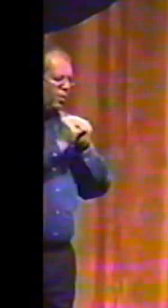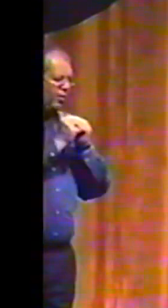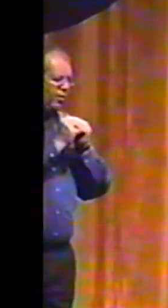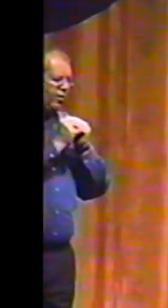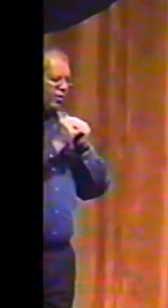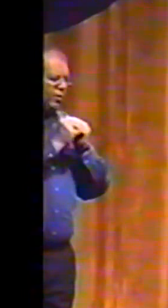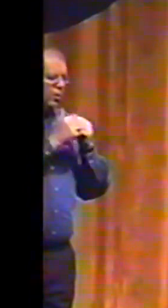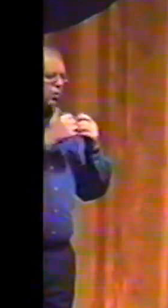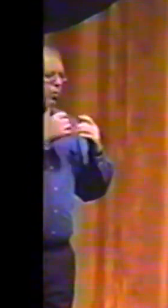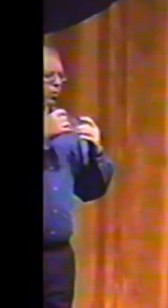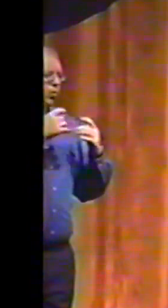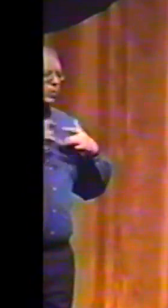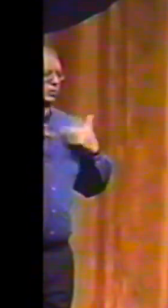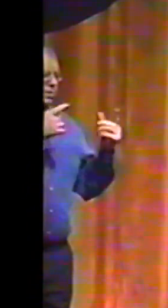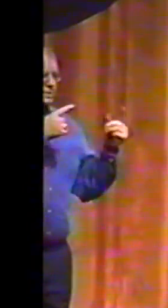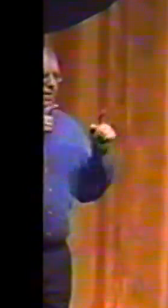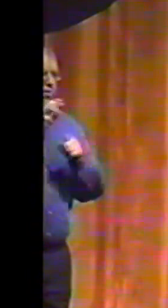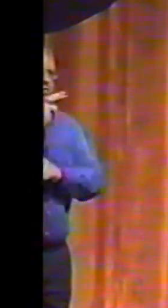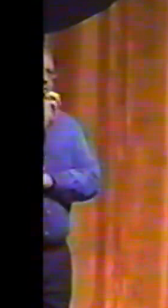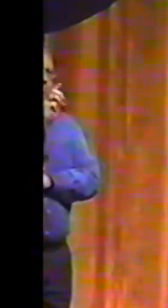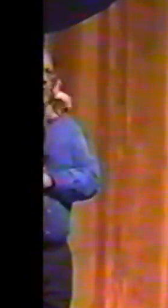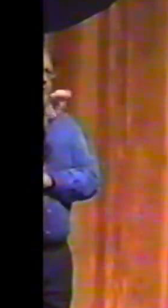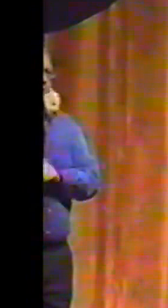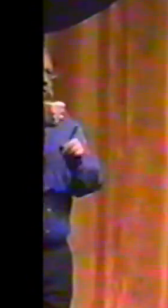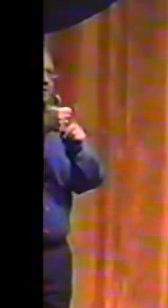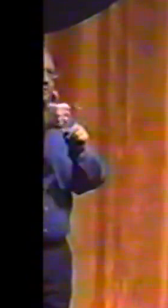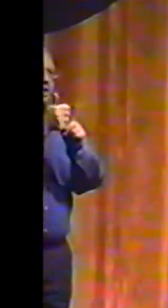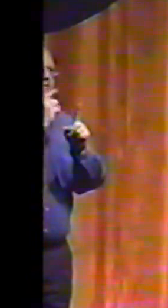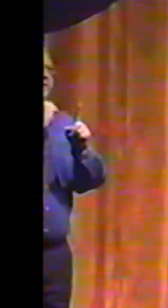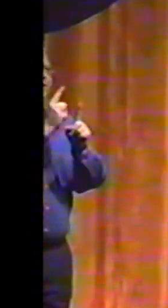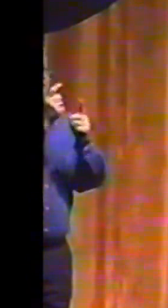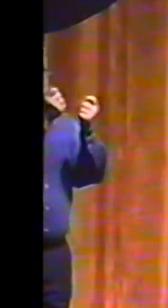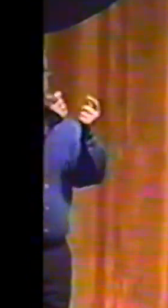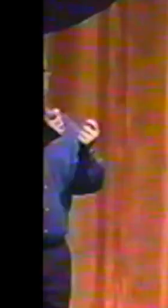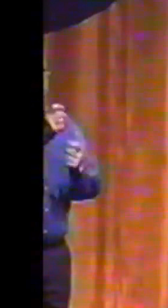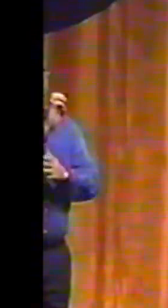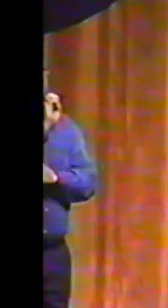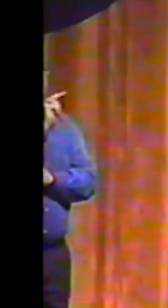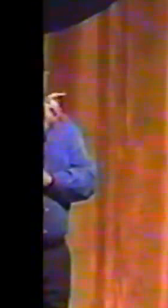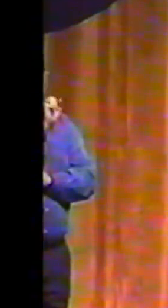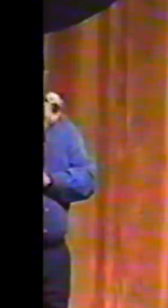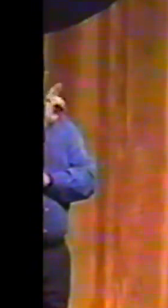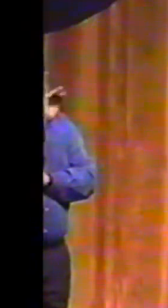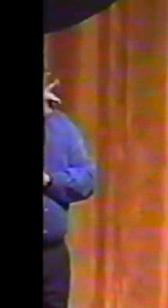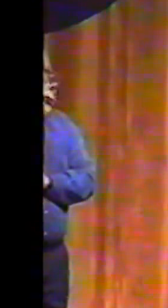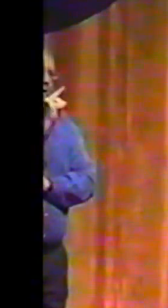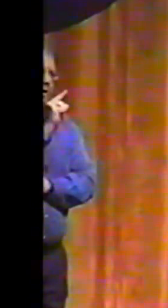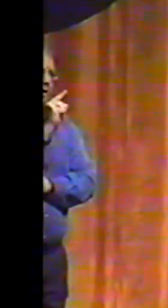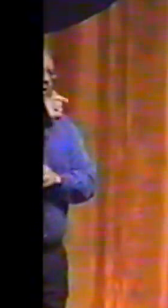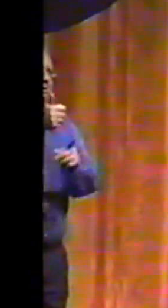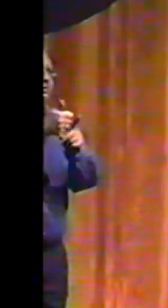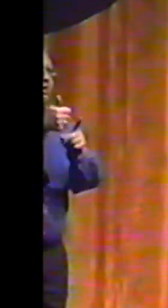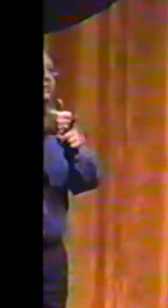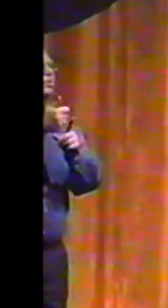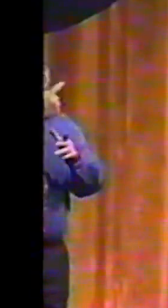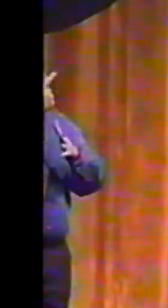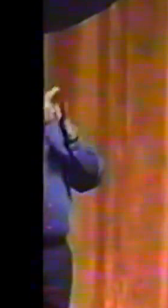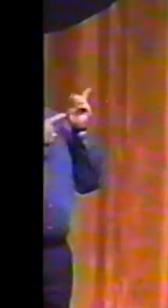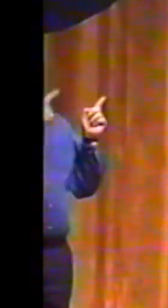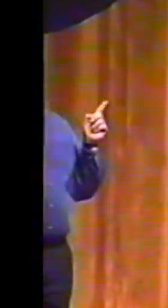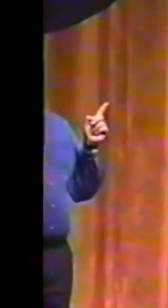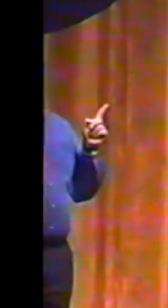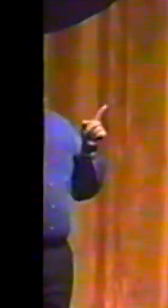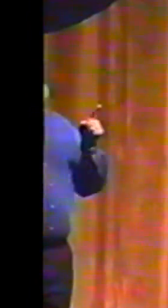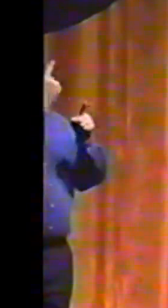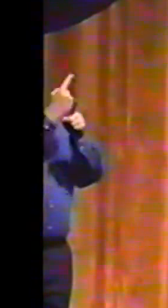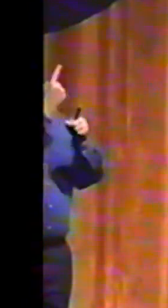voluntarily. I just want to know, what do you think is the appropriate balance that the media can find between protection